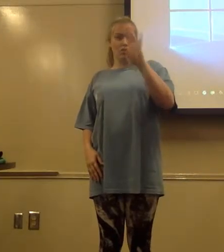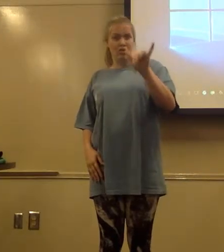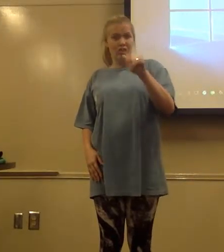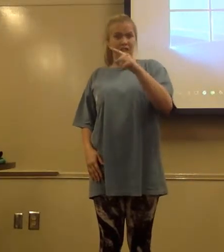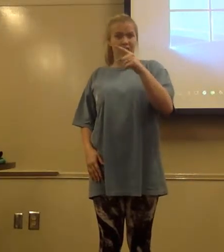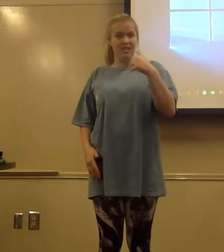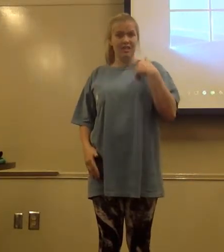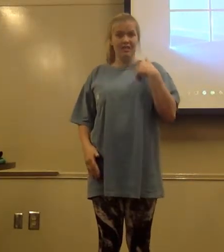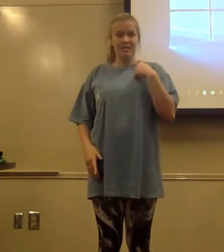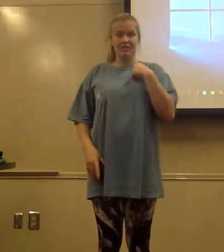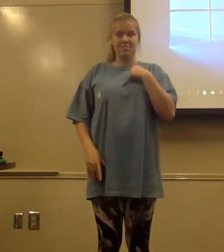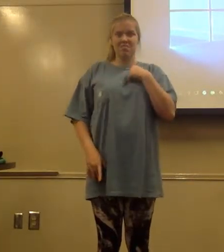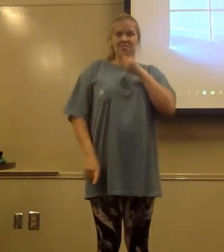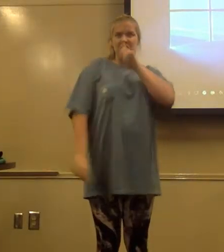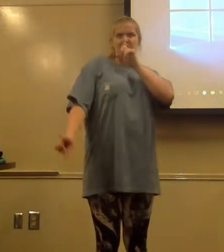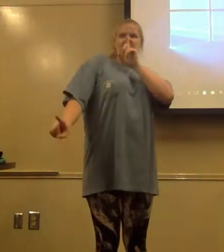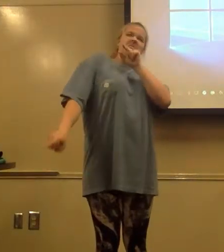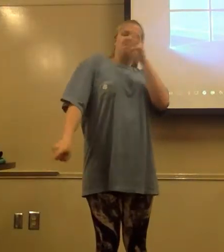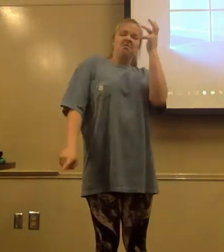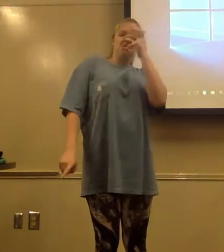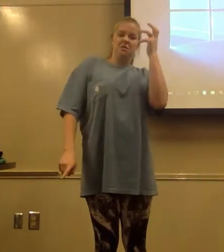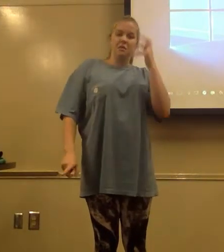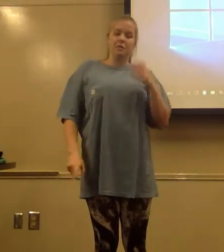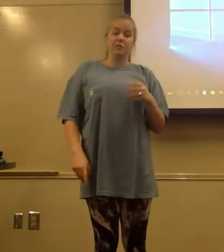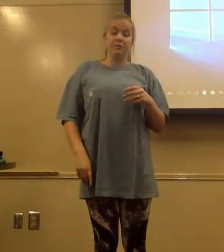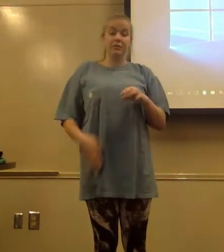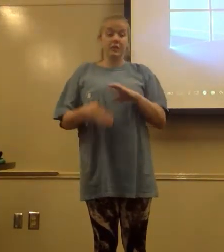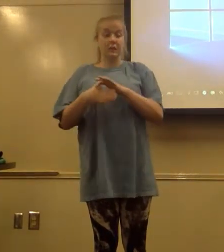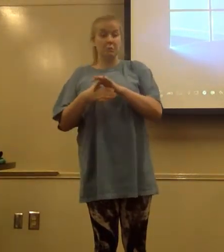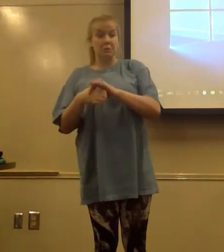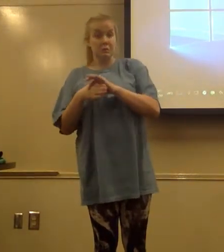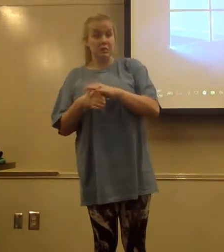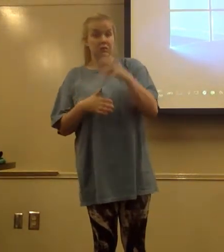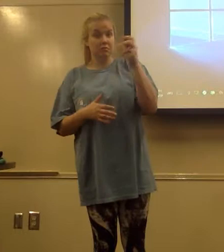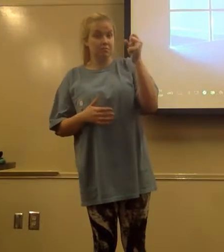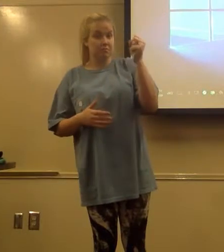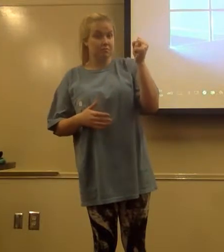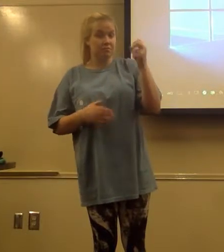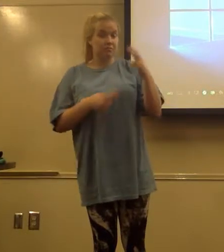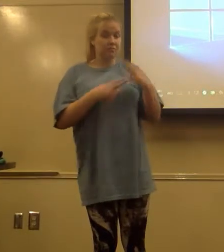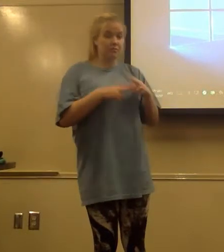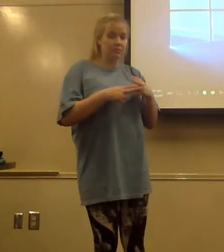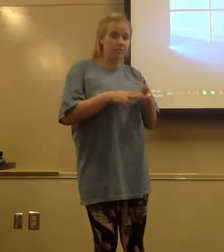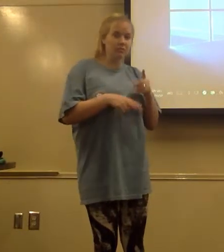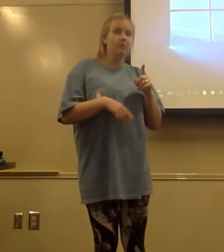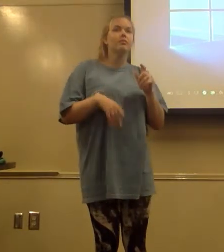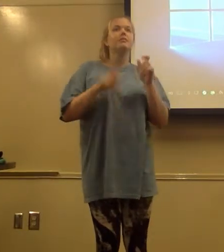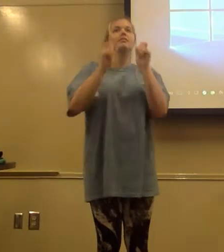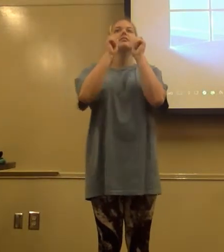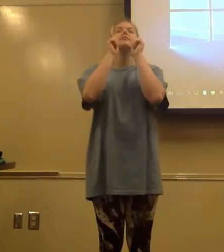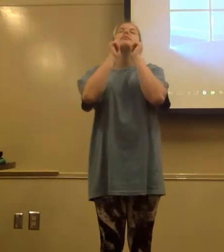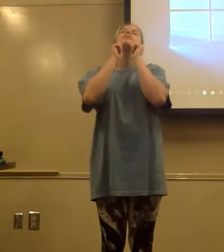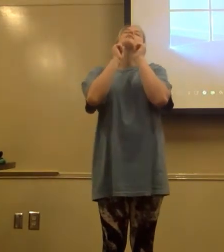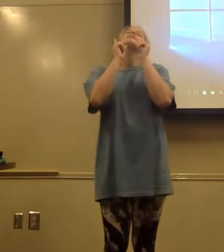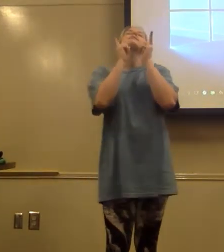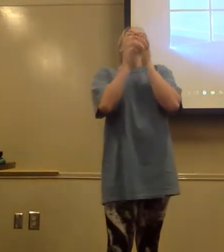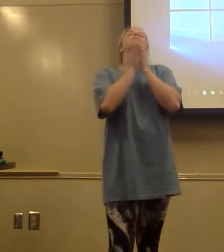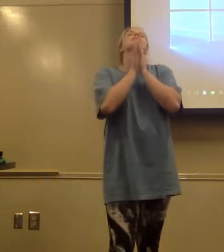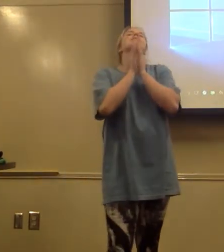future? Well, look, the meat and dairy industry, they don't wake up every morning and say, how can we kill people, how can we kill animals,